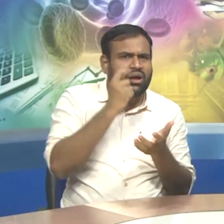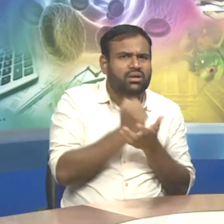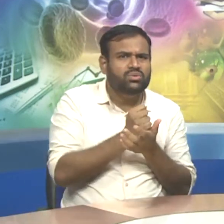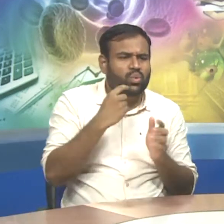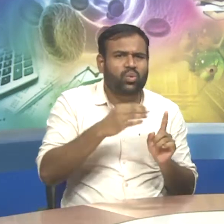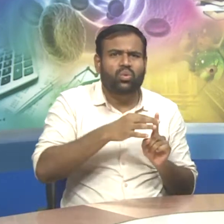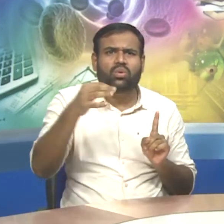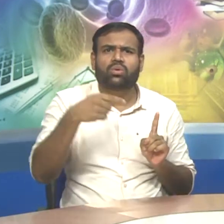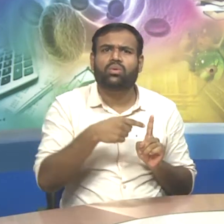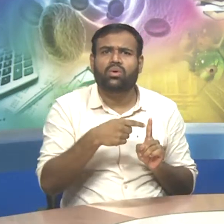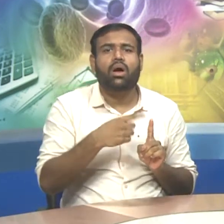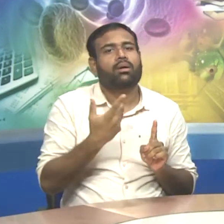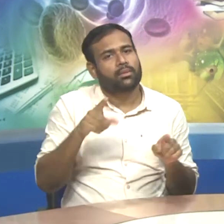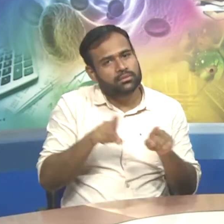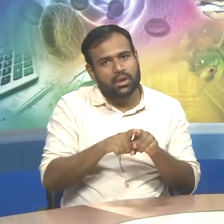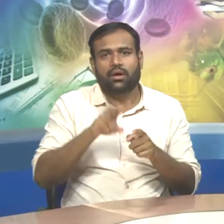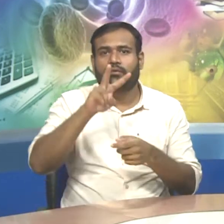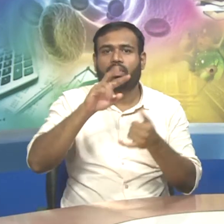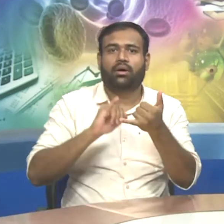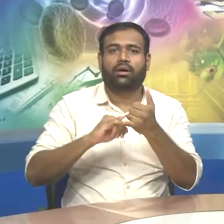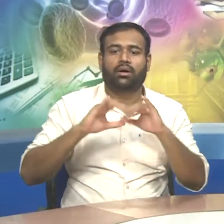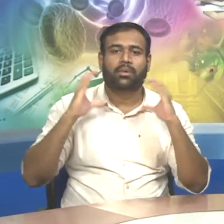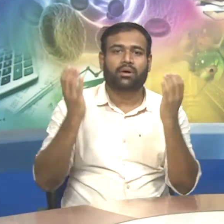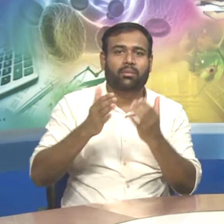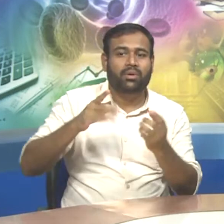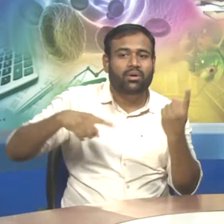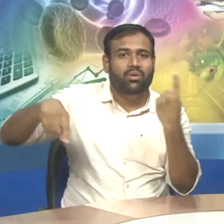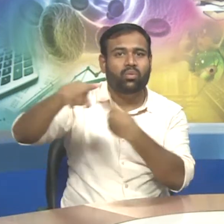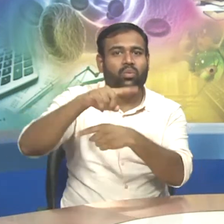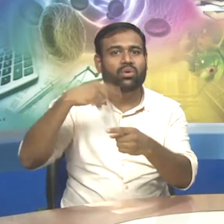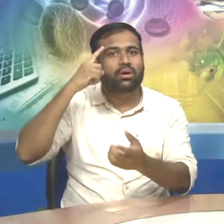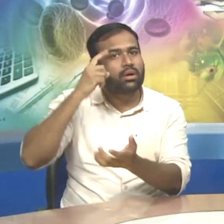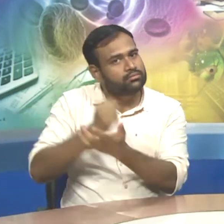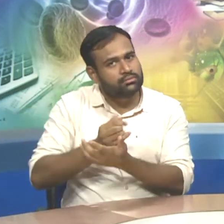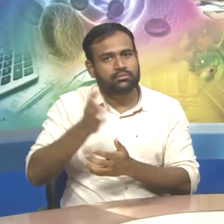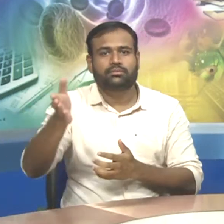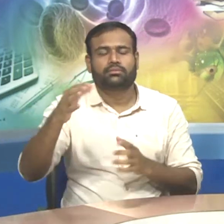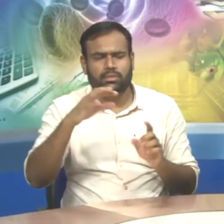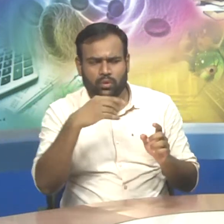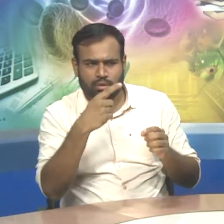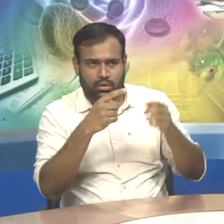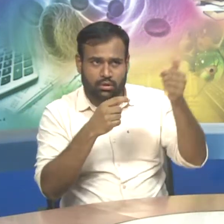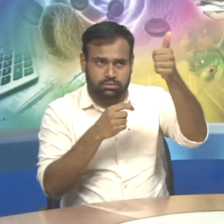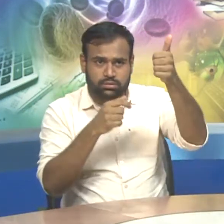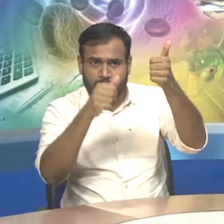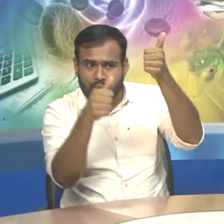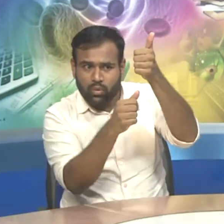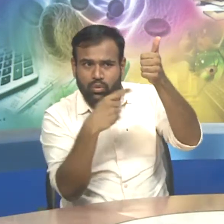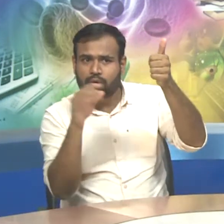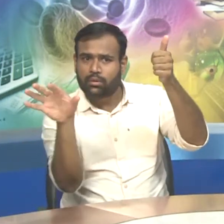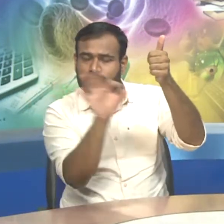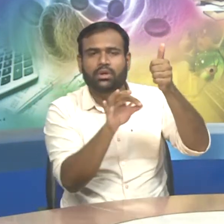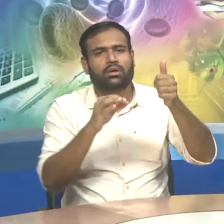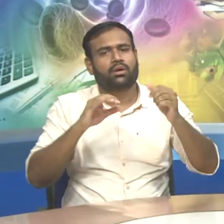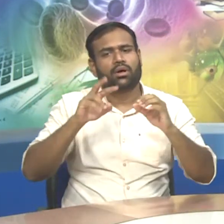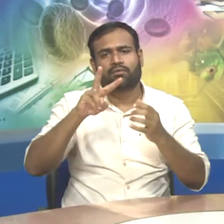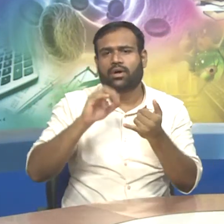against a bill or resolution. So to break the tie, casting vote is exercised by